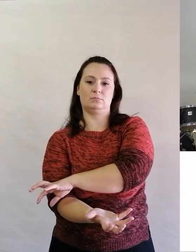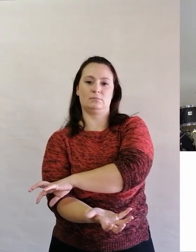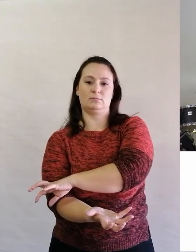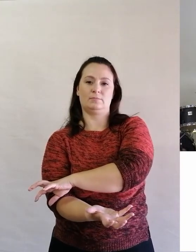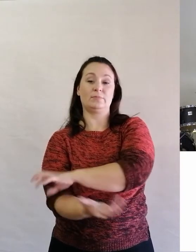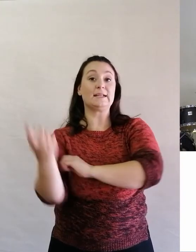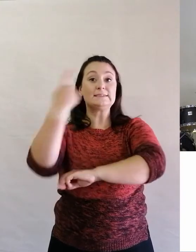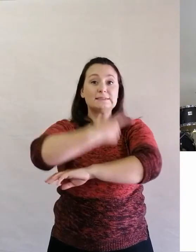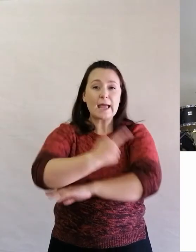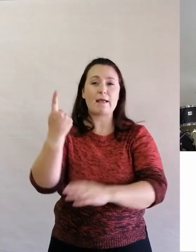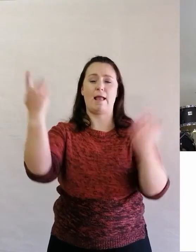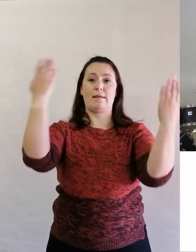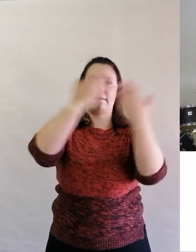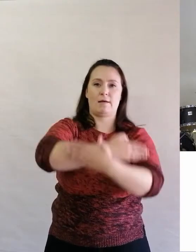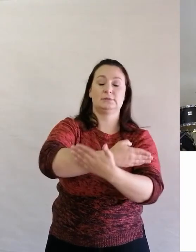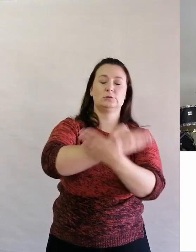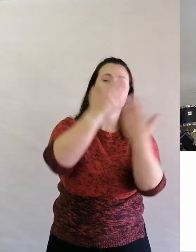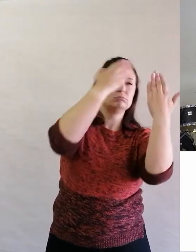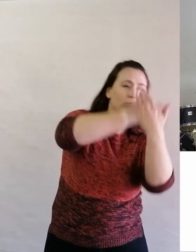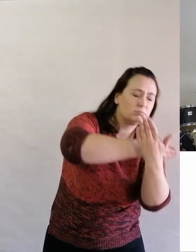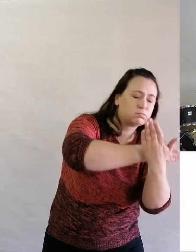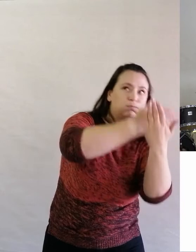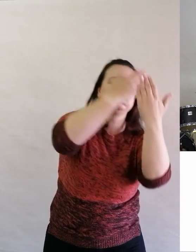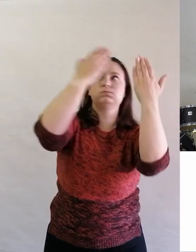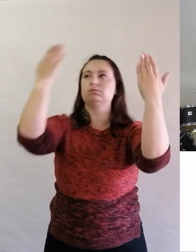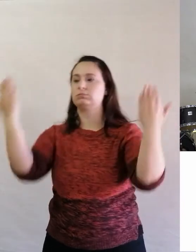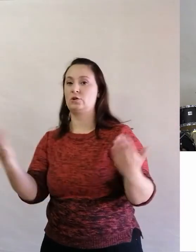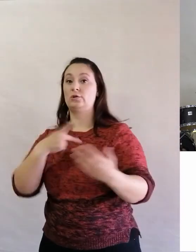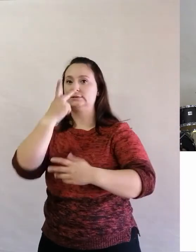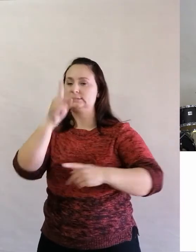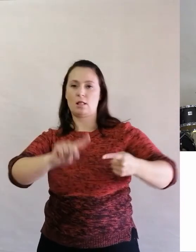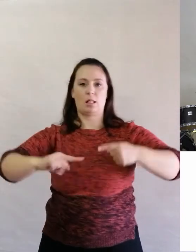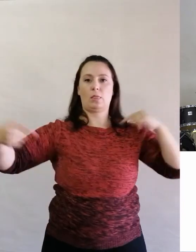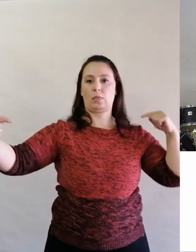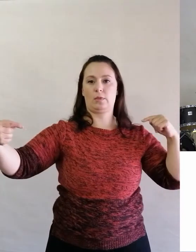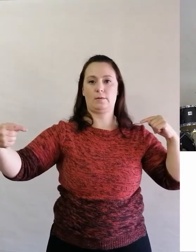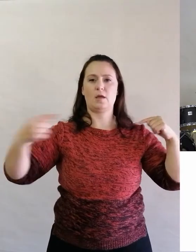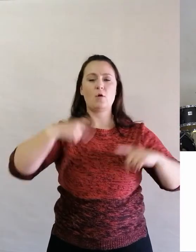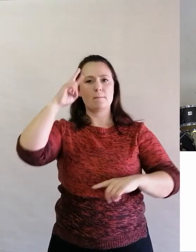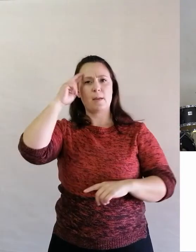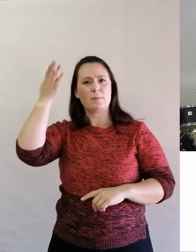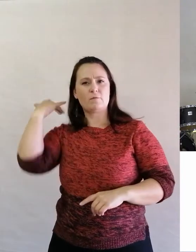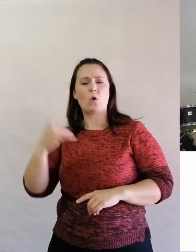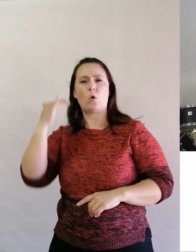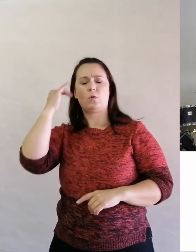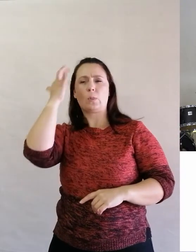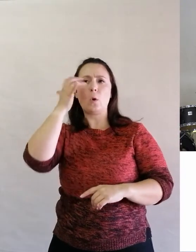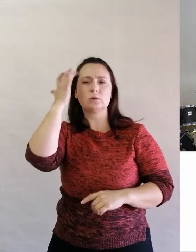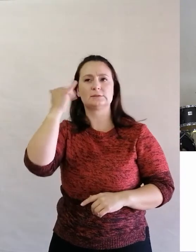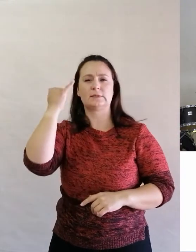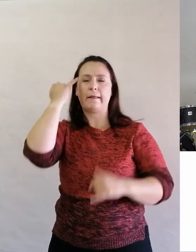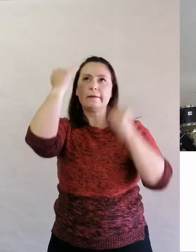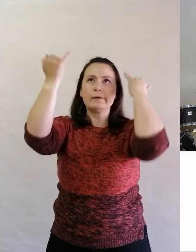and night. It's a change from night to day. I remember the thoughts that I'd had and the kind of ideologies I had and